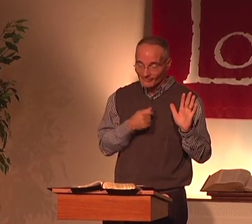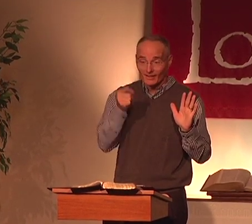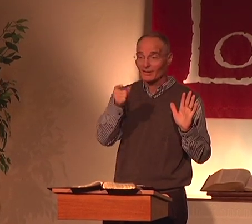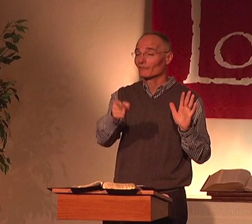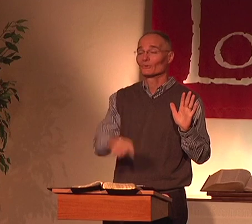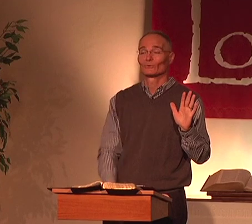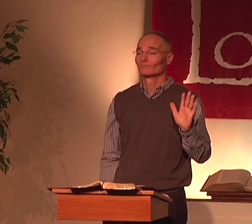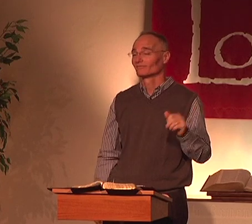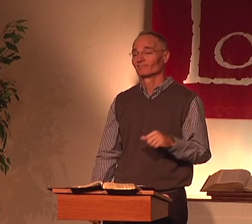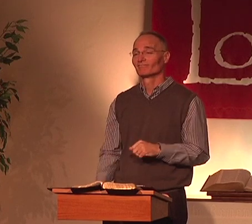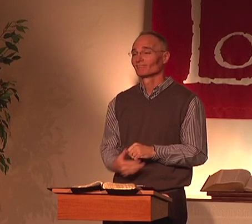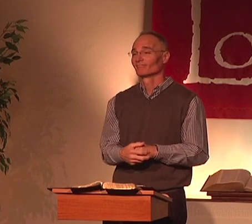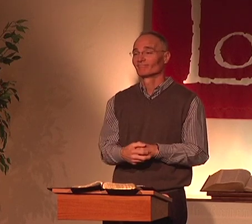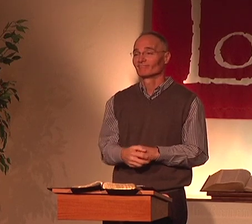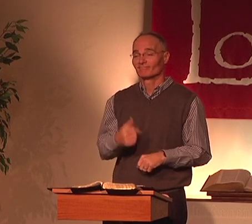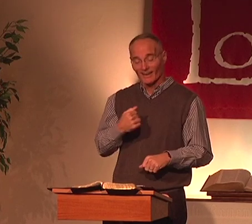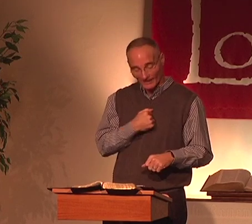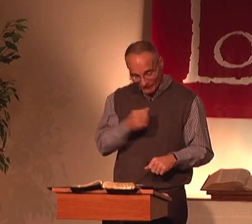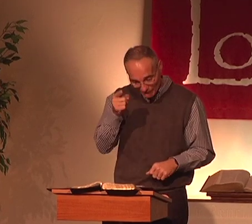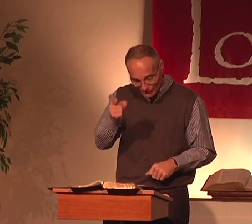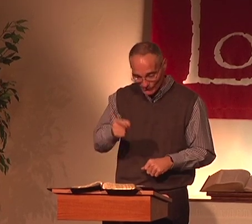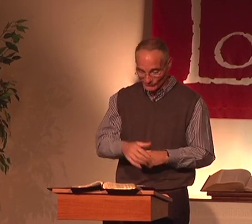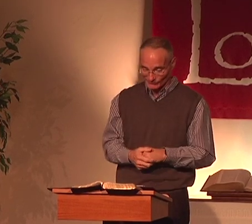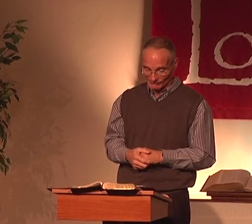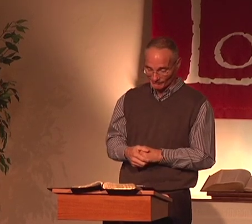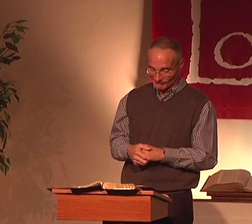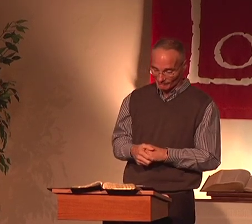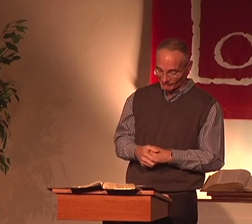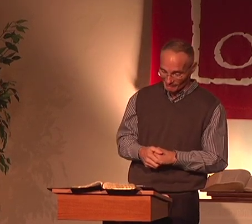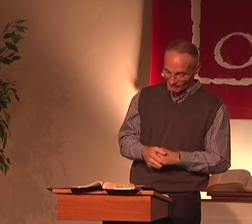But we Still say I love You I love You